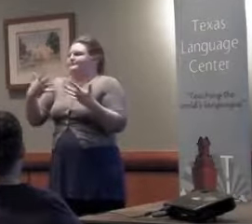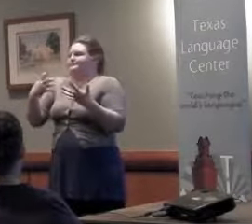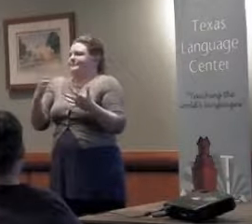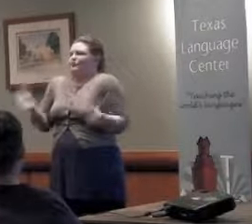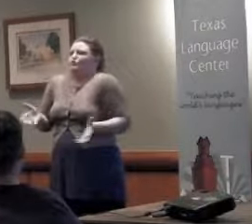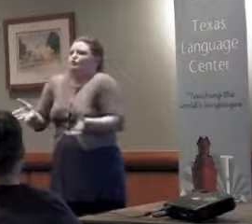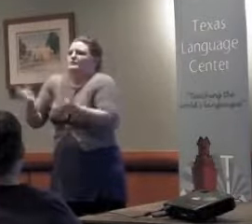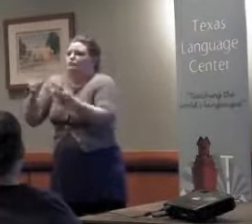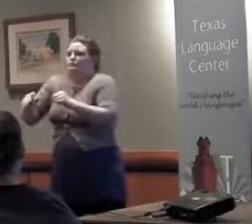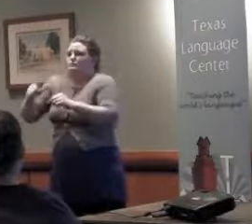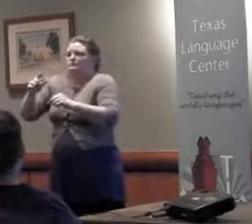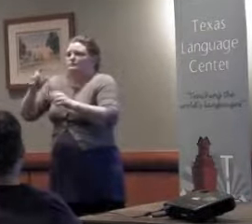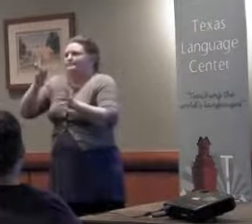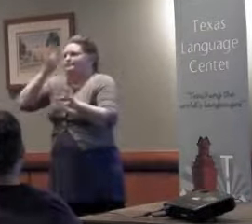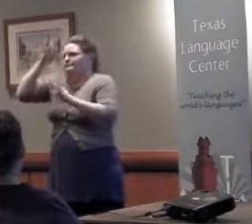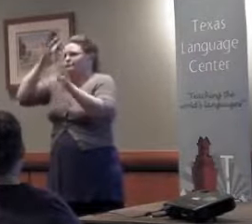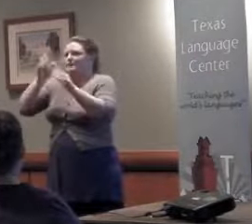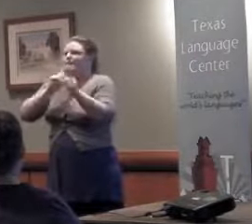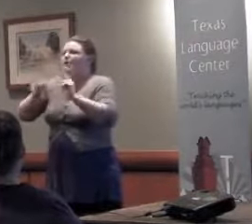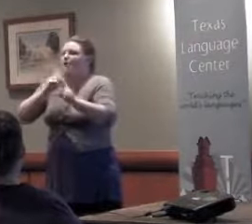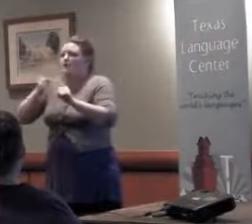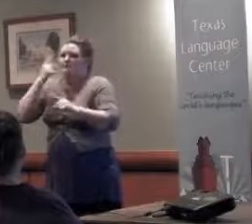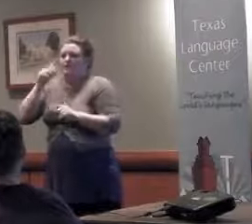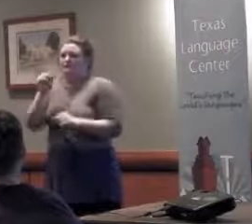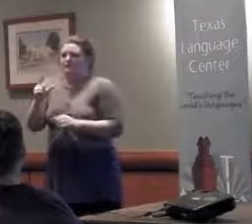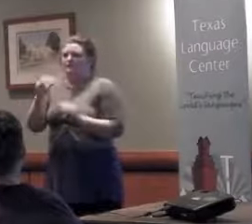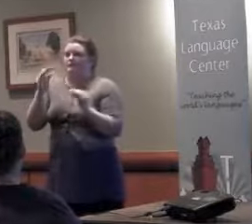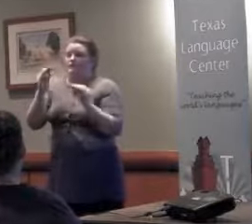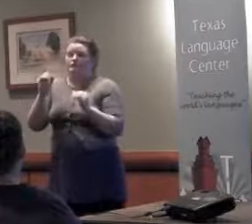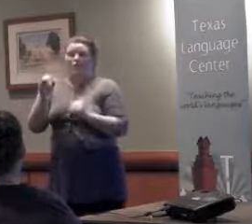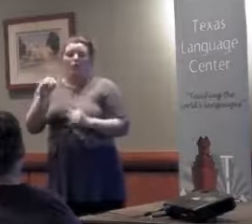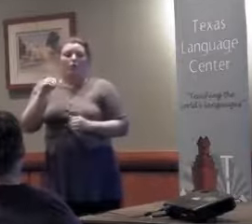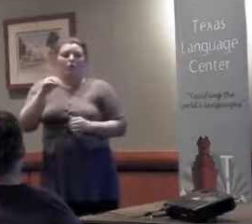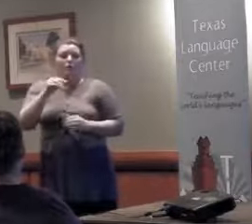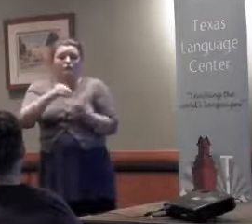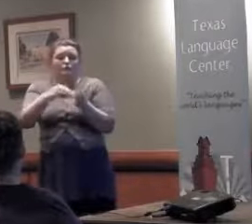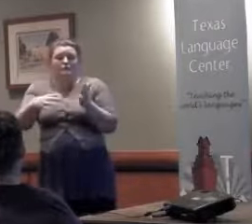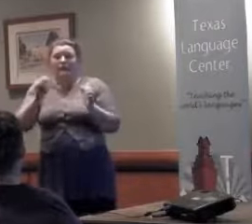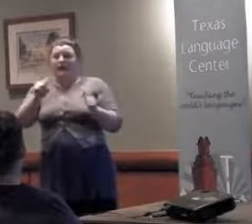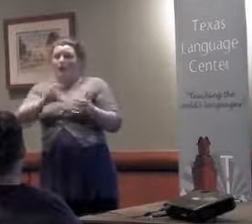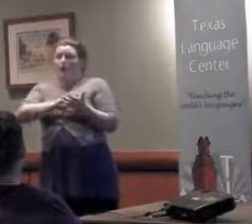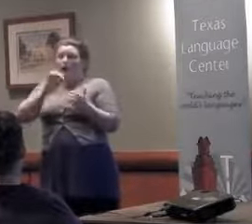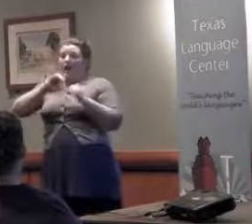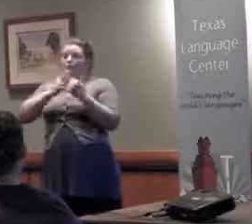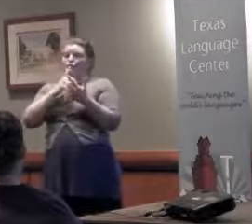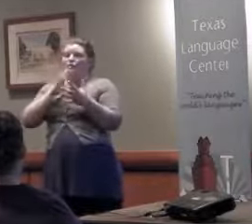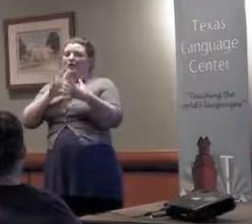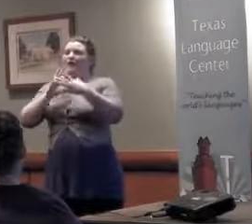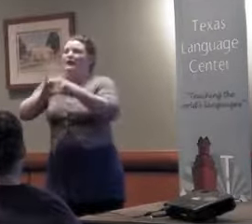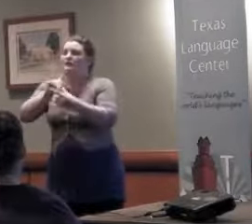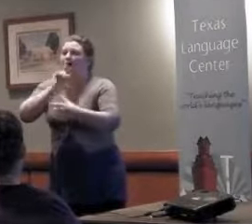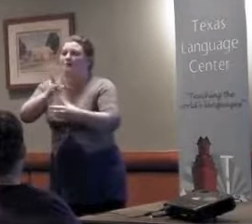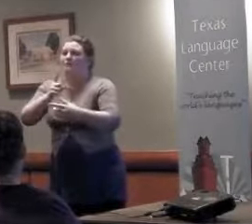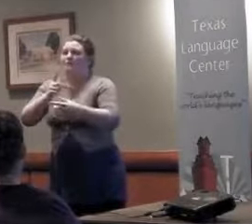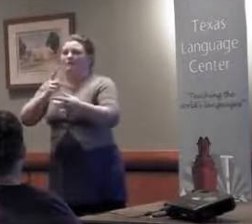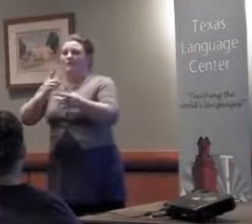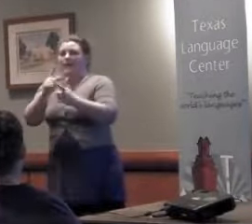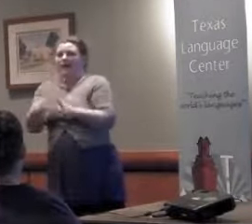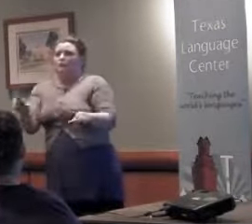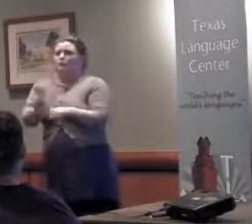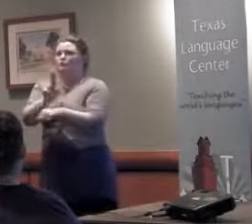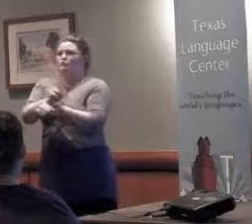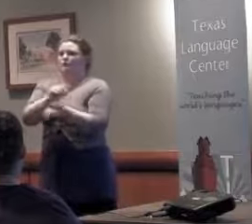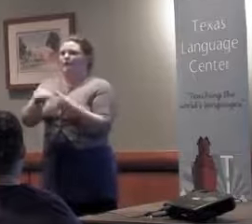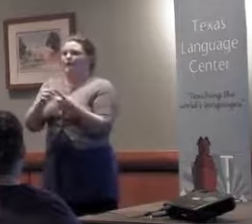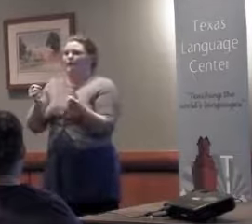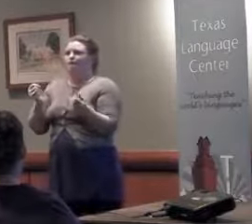encouragement to create dialogues for ASL instruction, so that the students learn how to engage in actual language use when